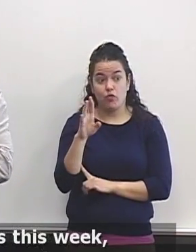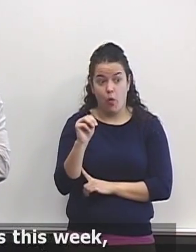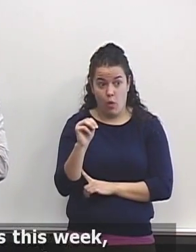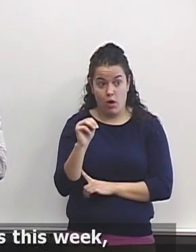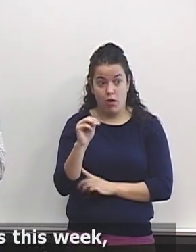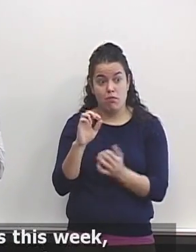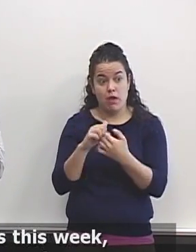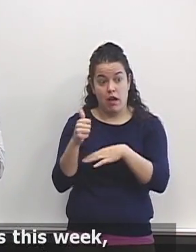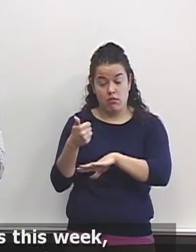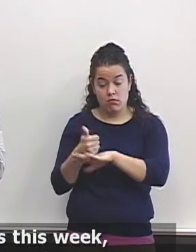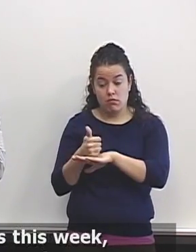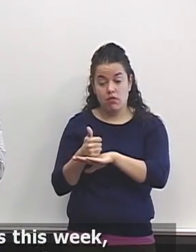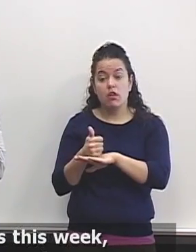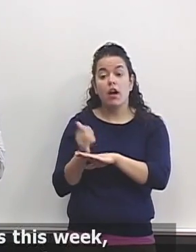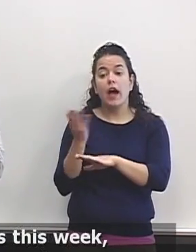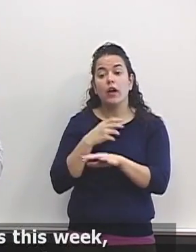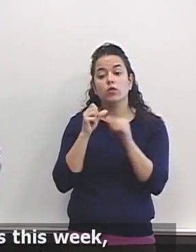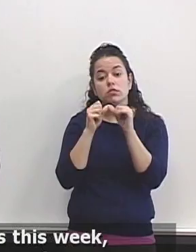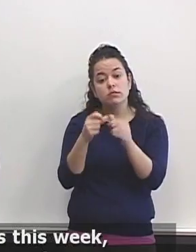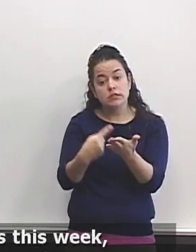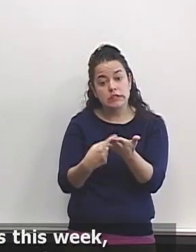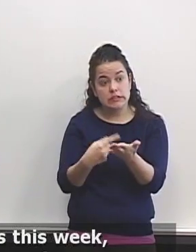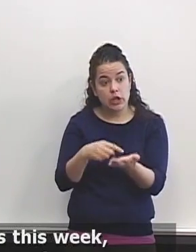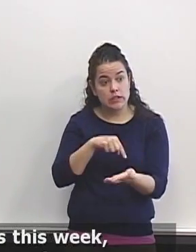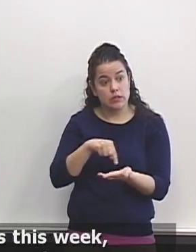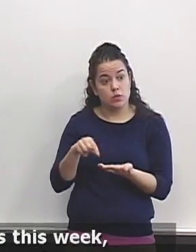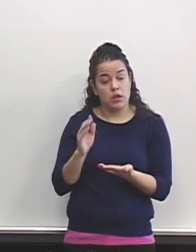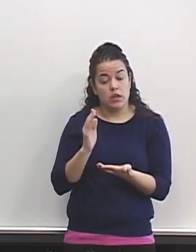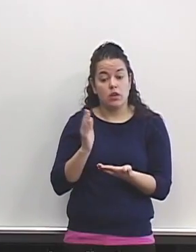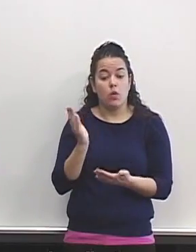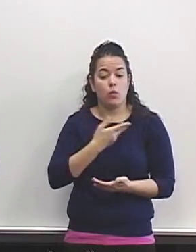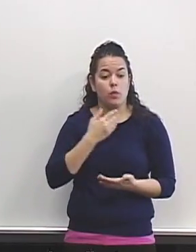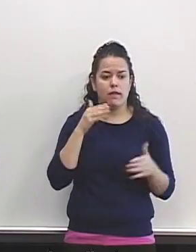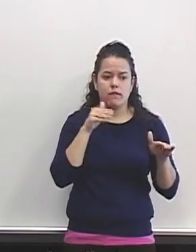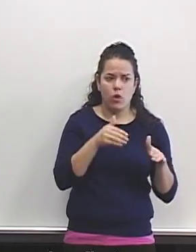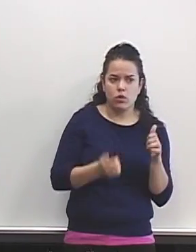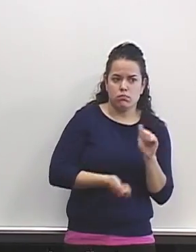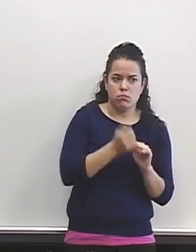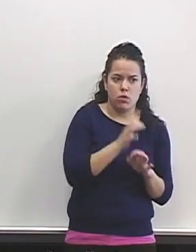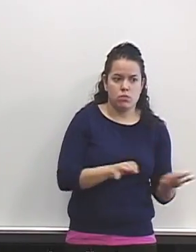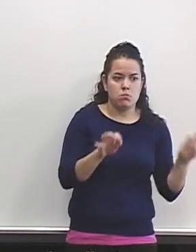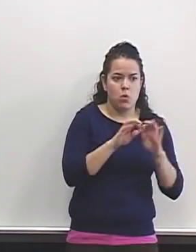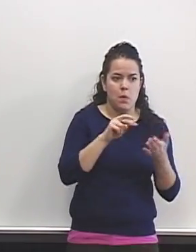discuss this week, we focus on meaning first.